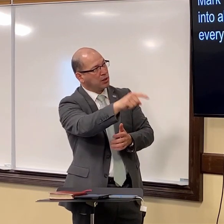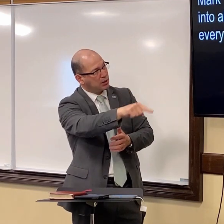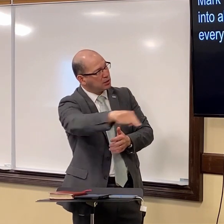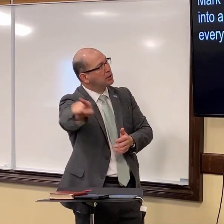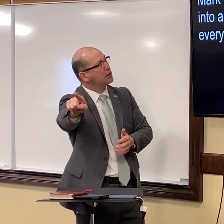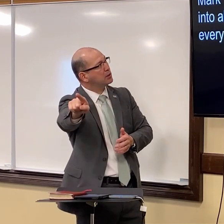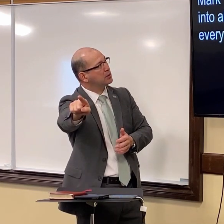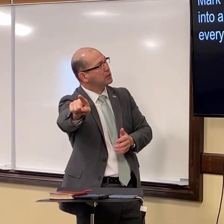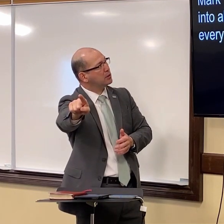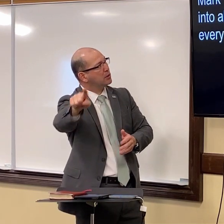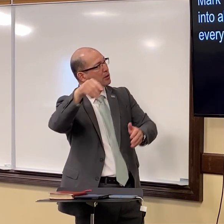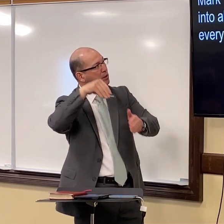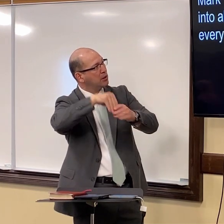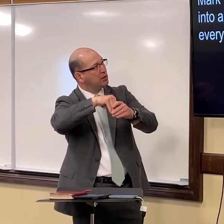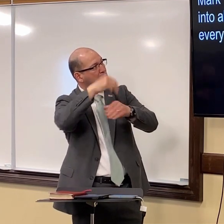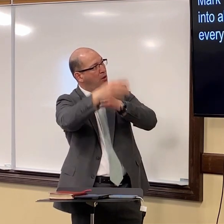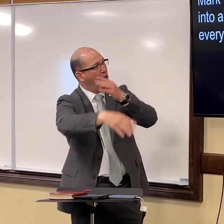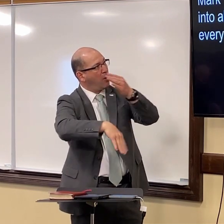ye into all the world